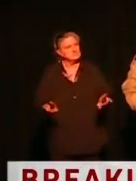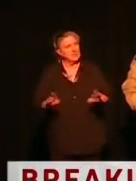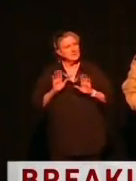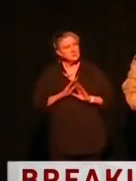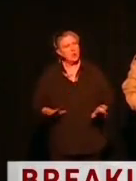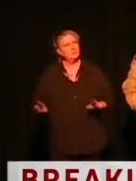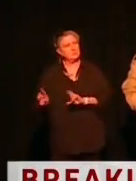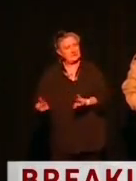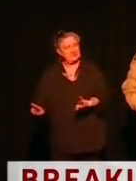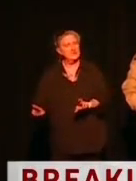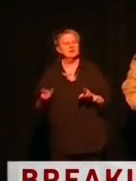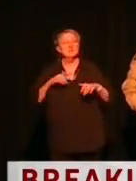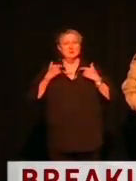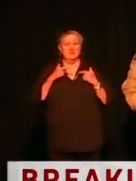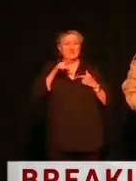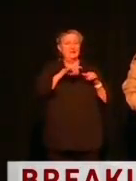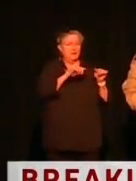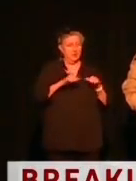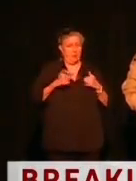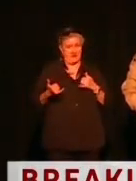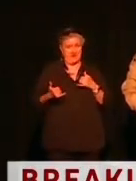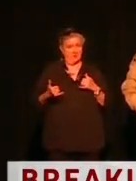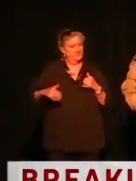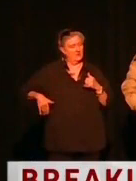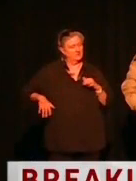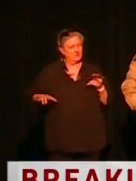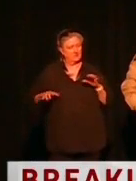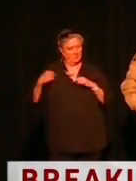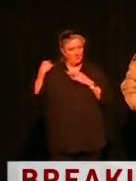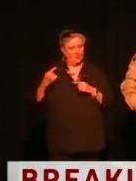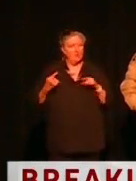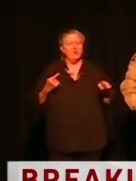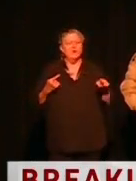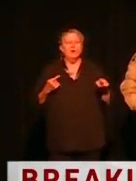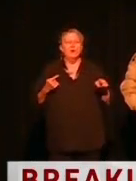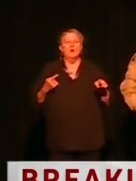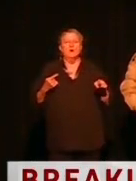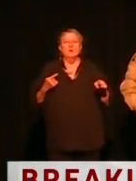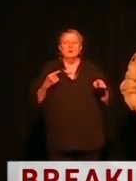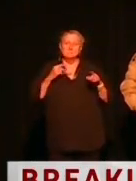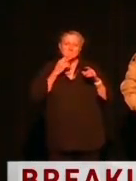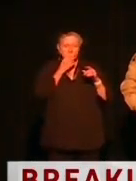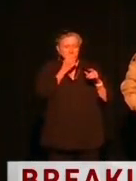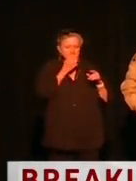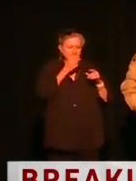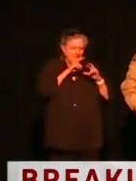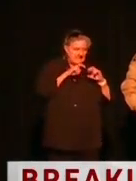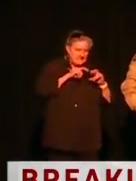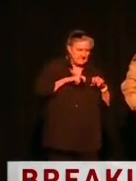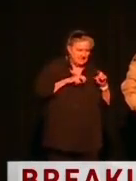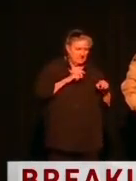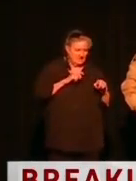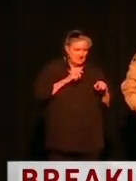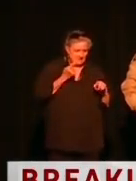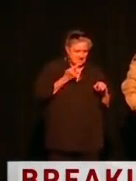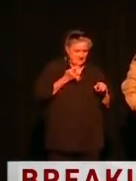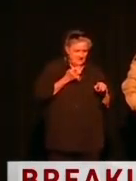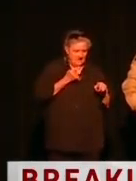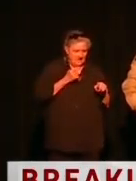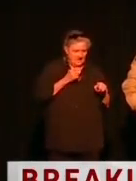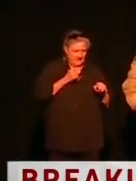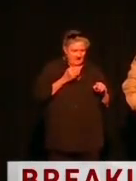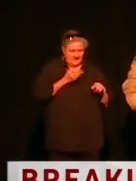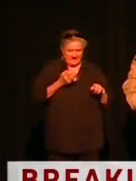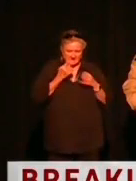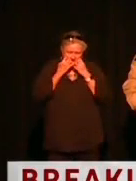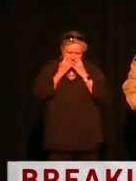If you live in that area, you should right now, if you haven't done it already, be assessing if there are some